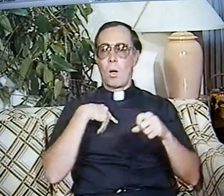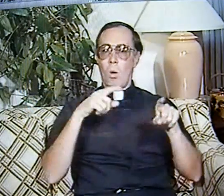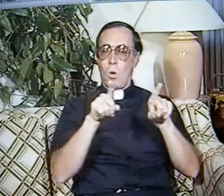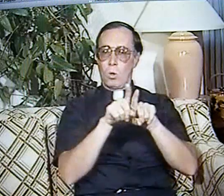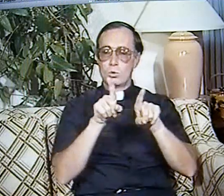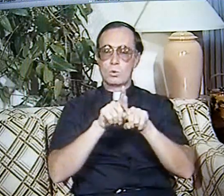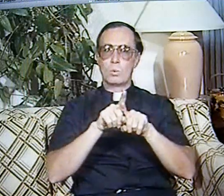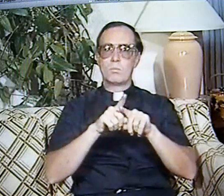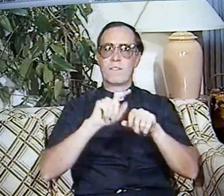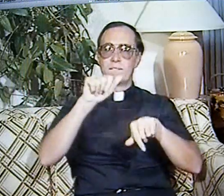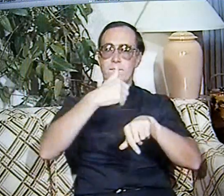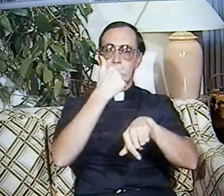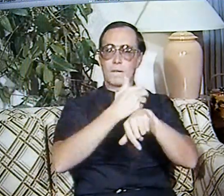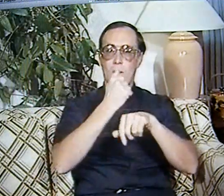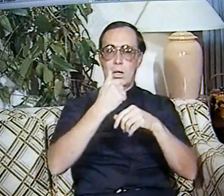years,